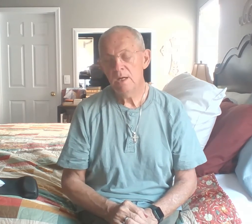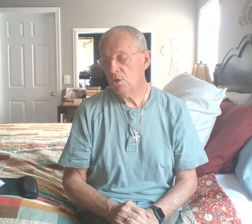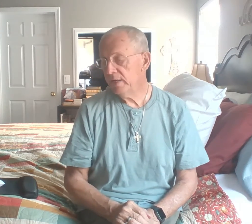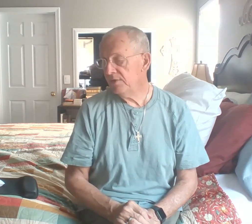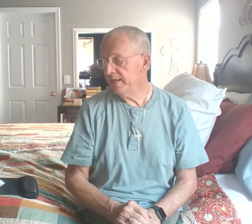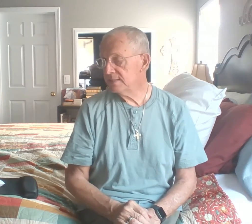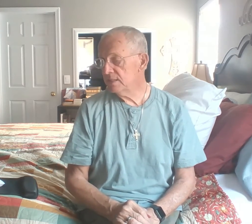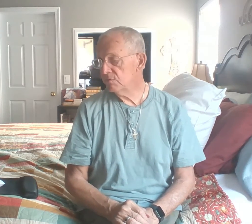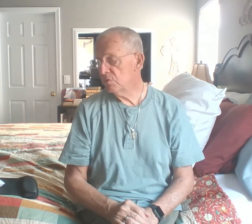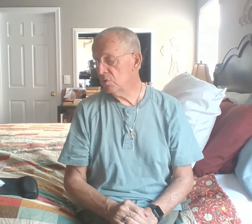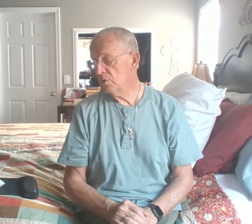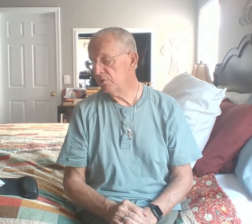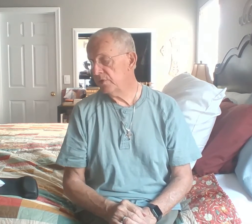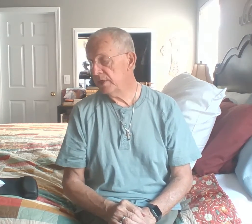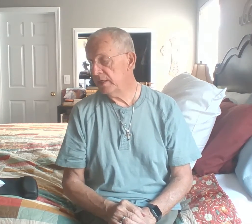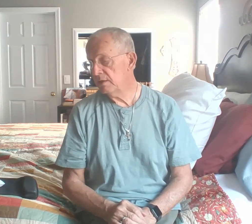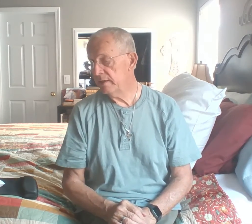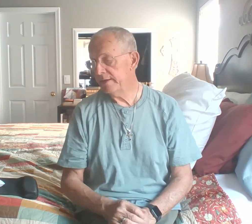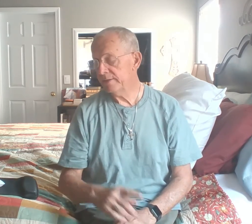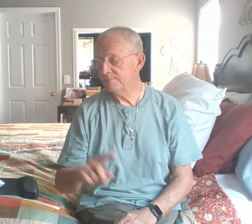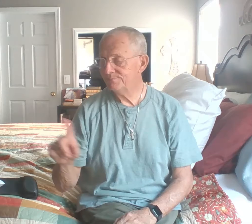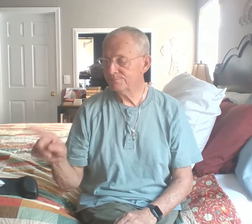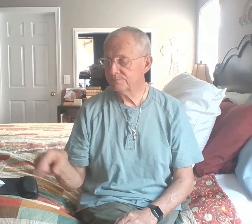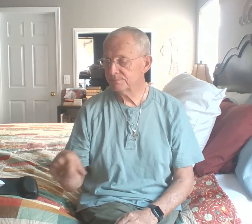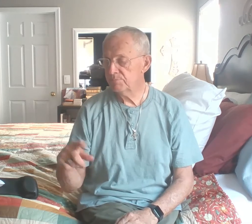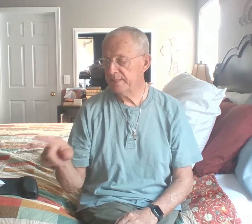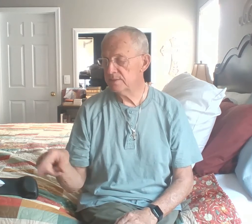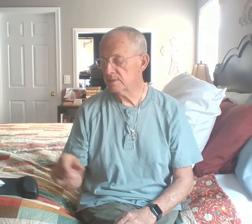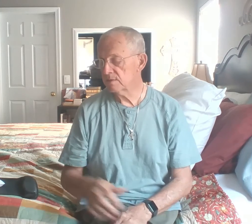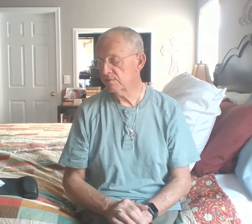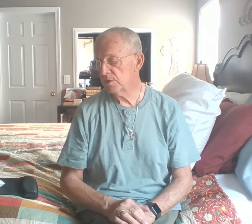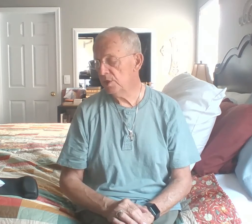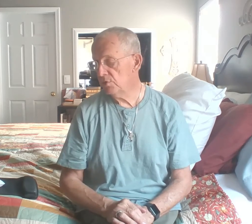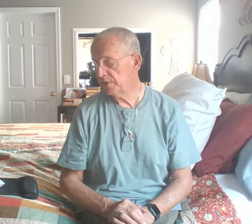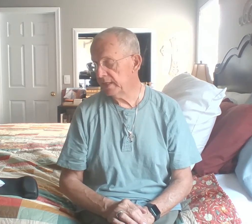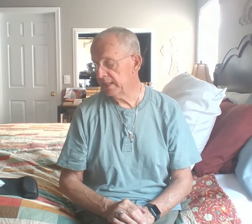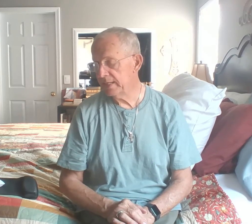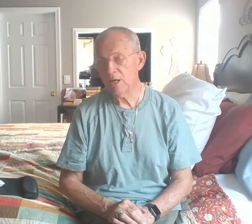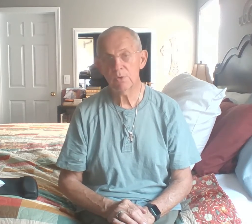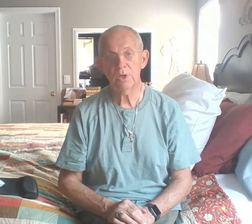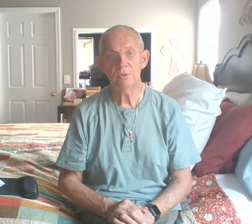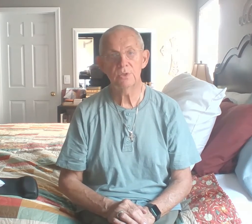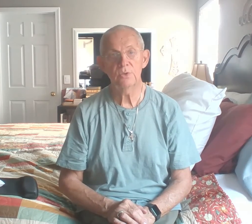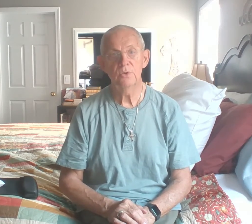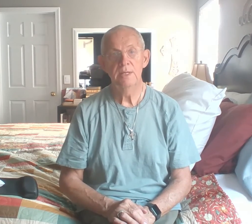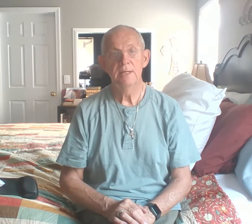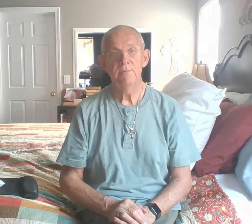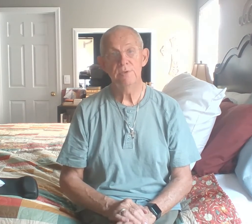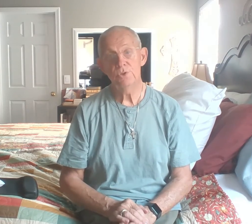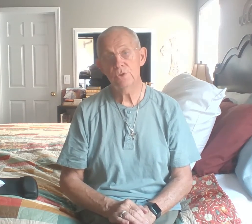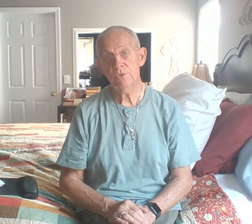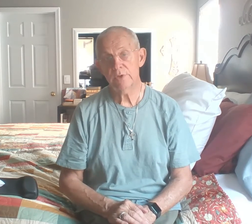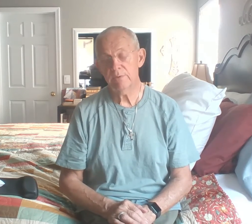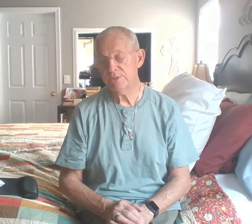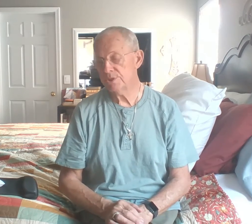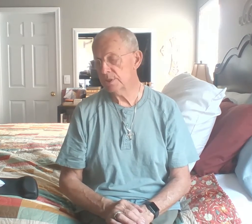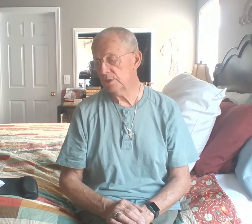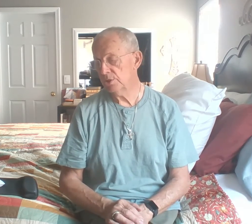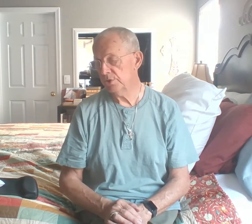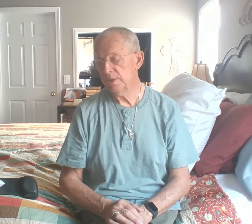Okay, that's it for the pieces of clothing, and now we'll go to the jewelry, which is included